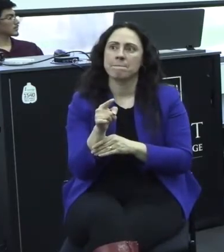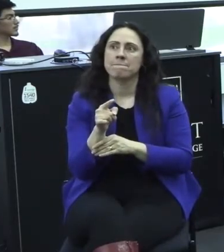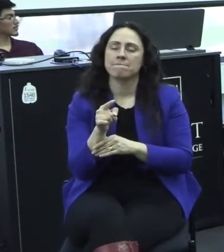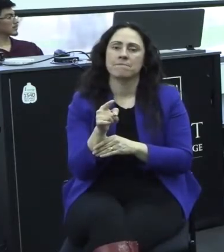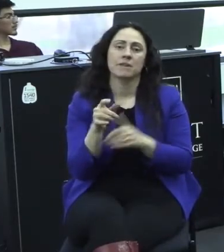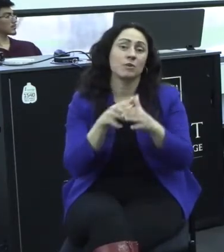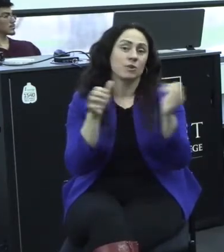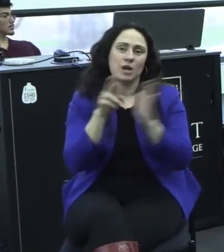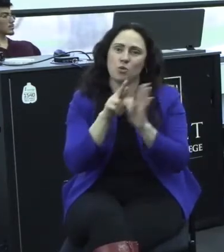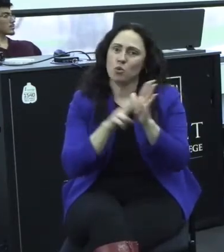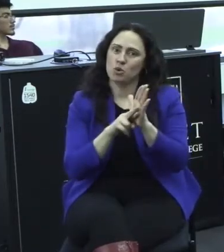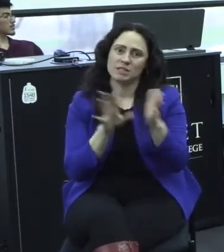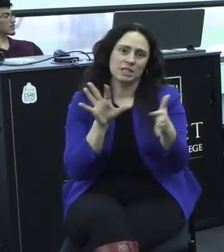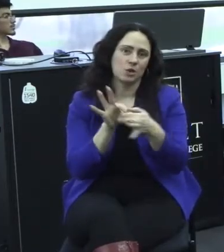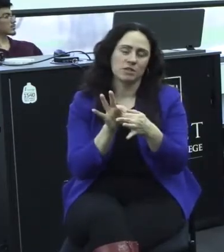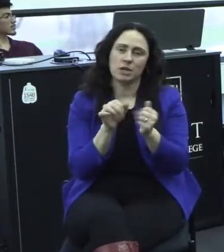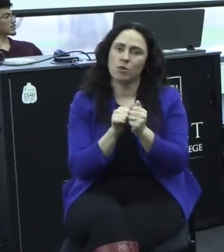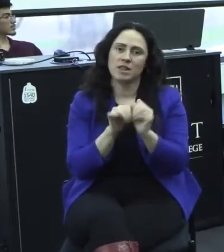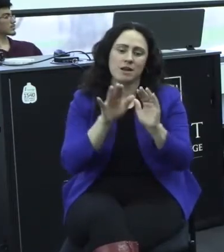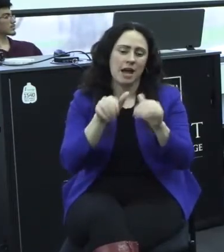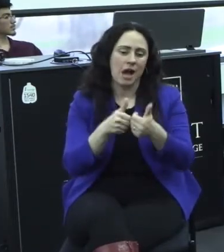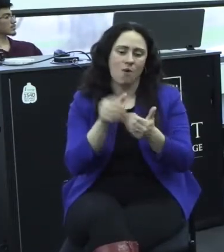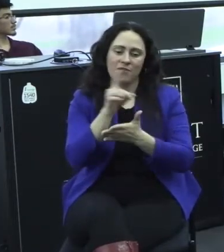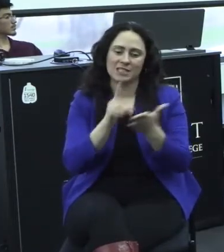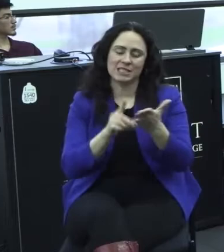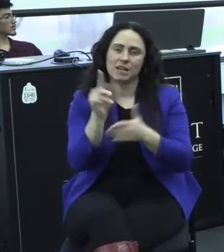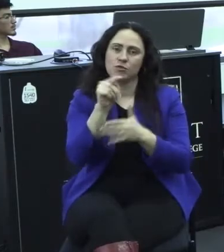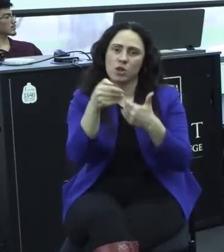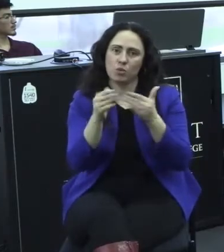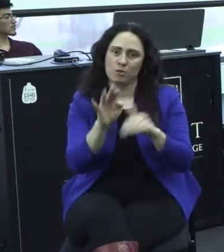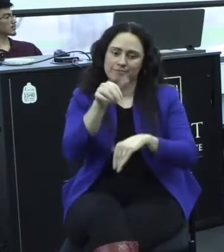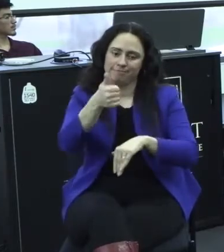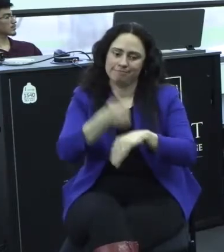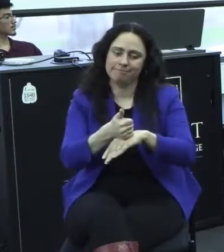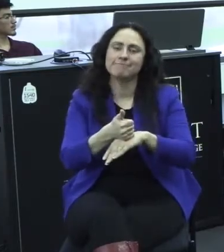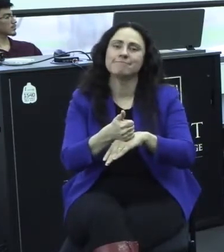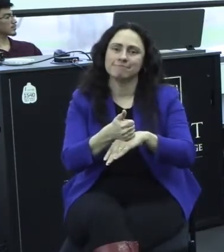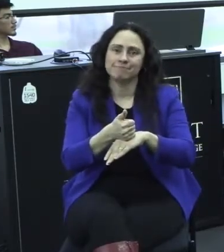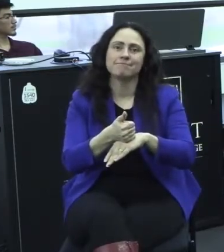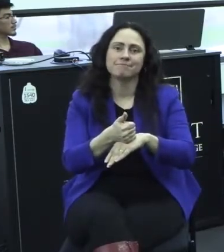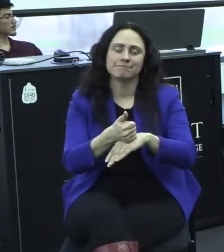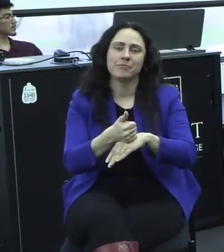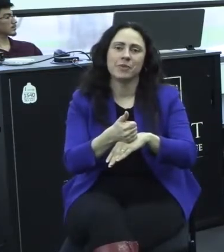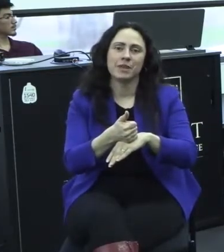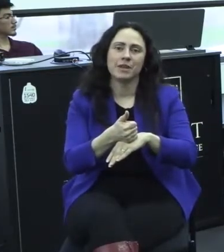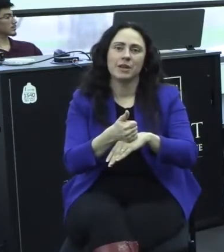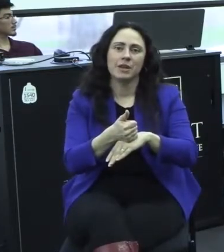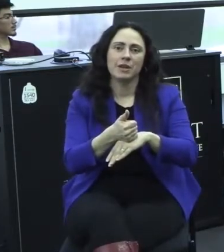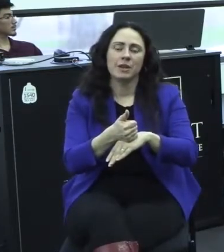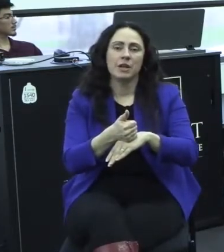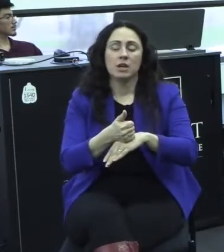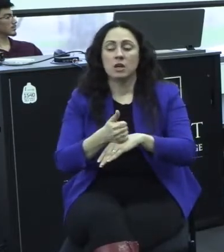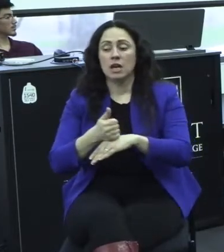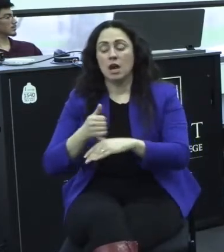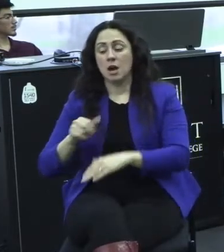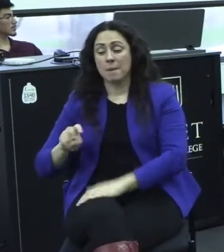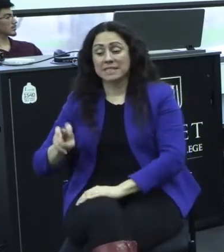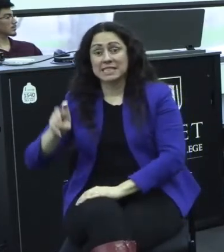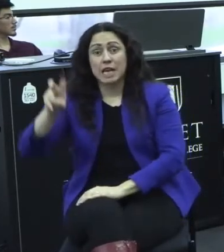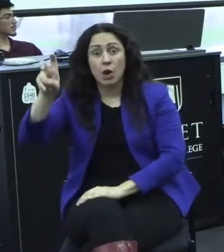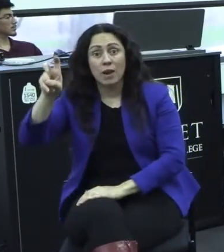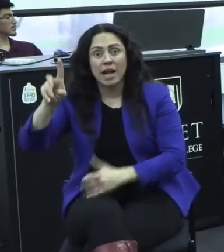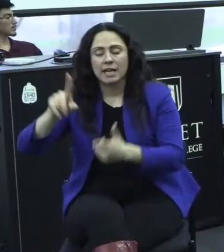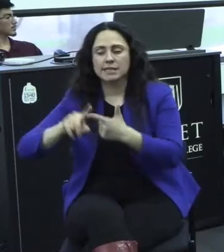there's a lot of rules associated with how the design of toilet rooms is done. Stairways,